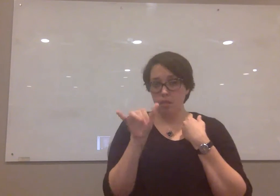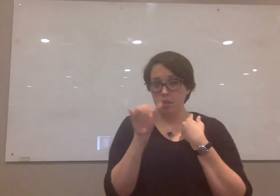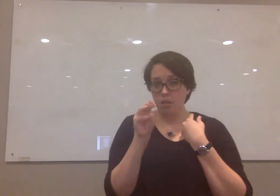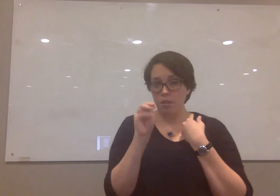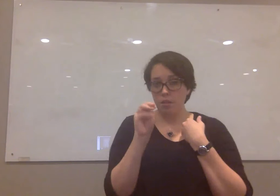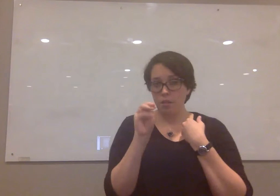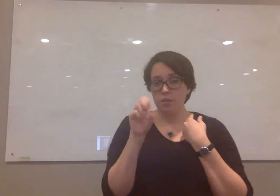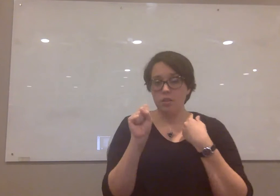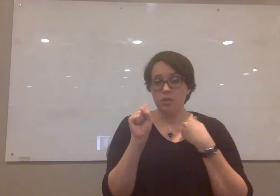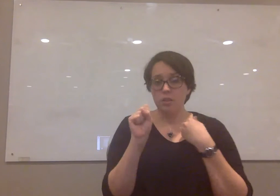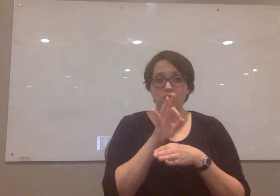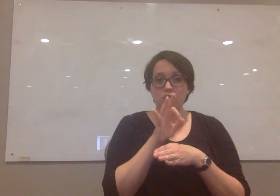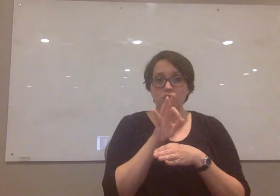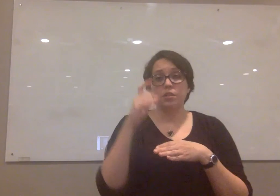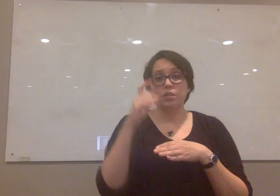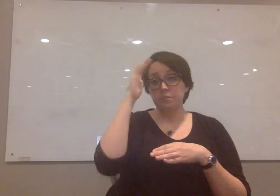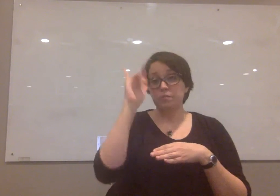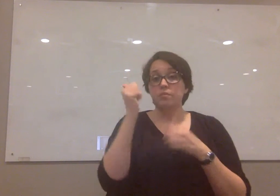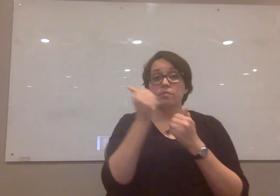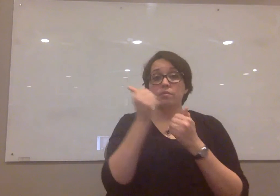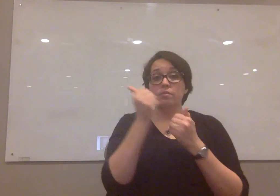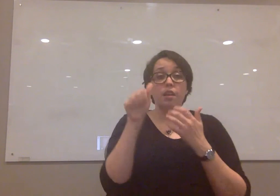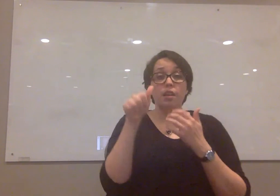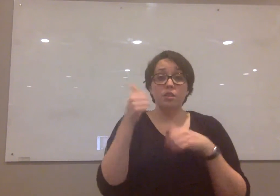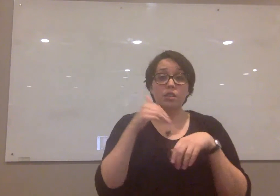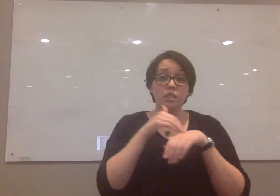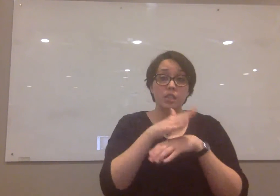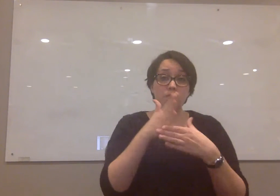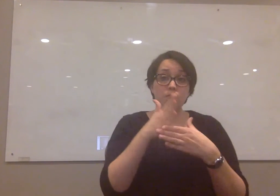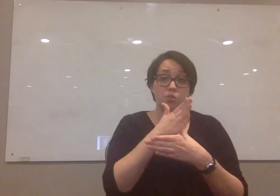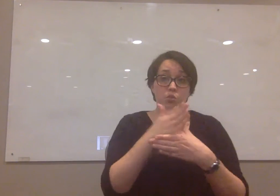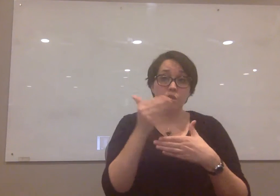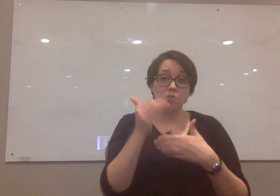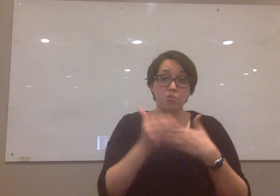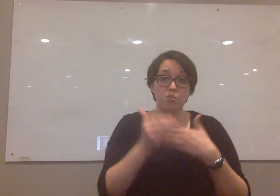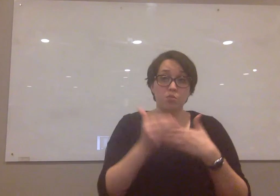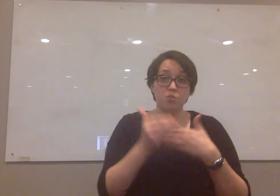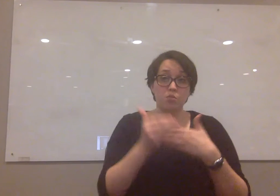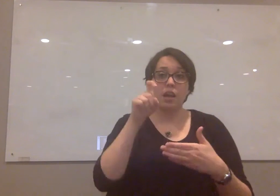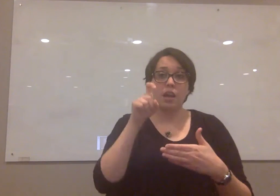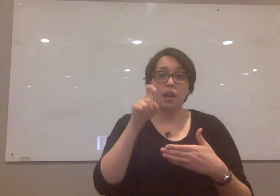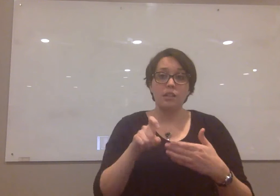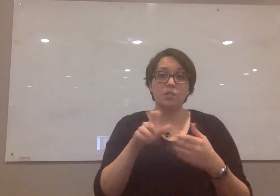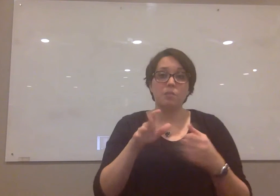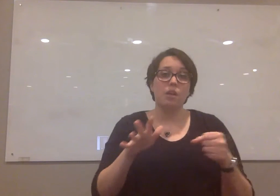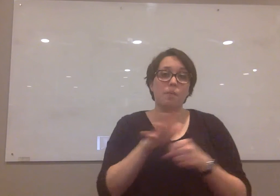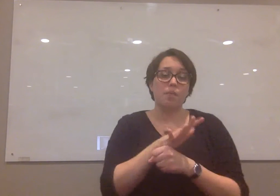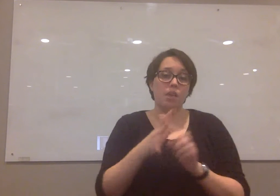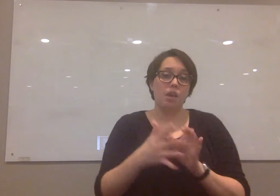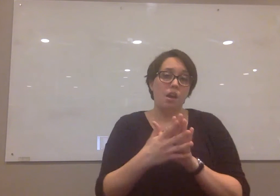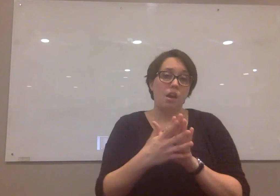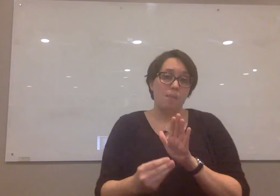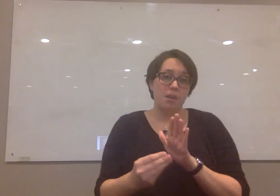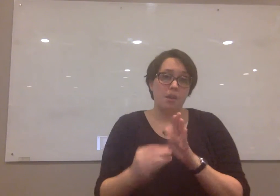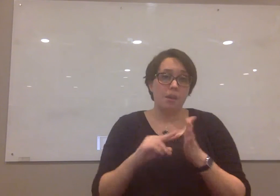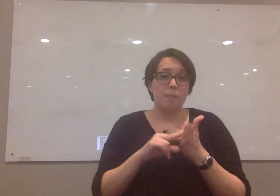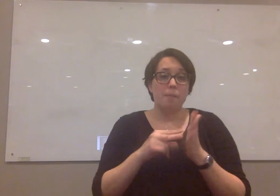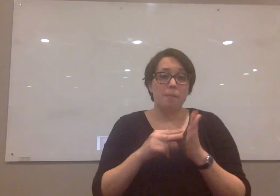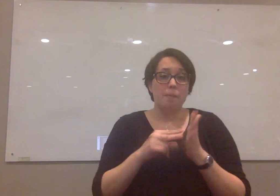like everything else that gets sent between processes, is it has to be a complete copy, which means the entire closure of that